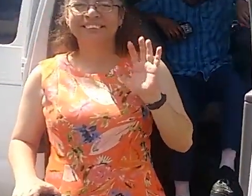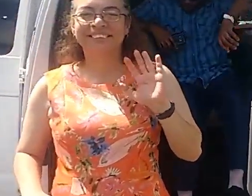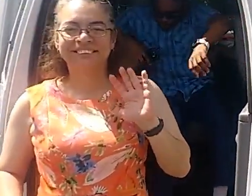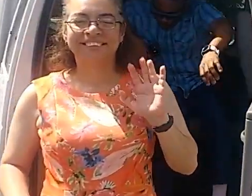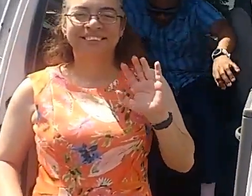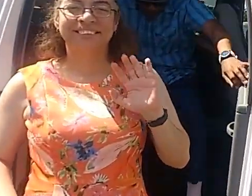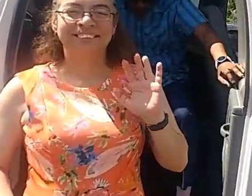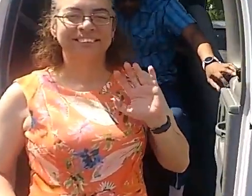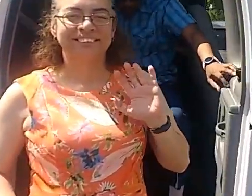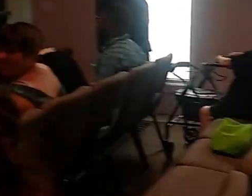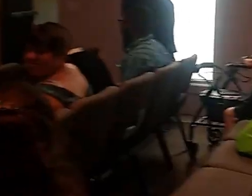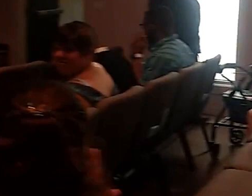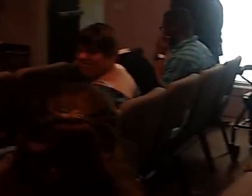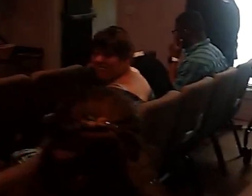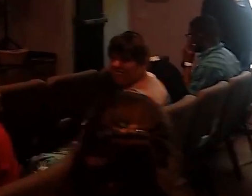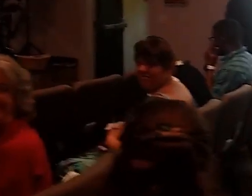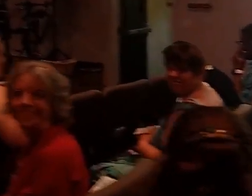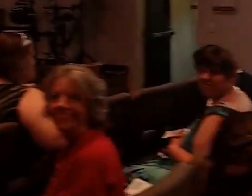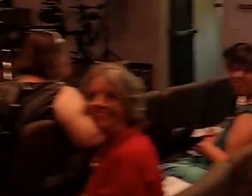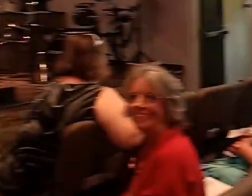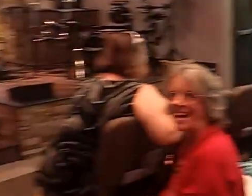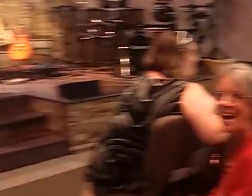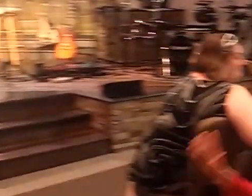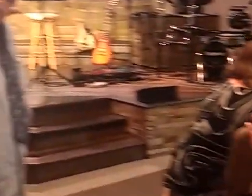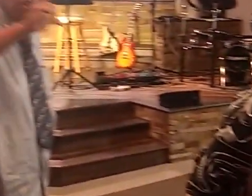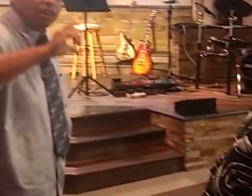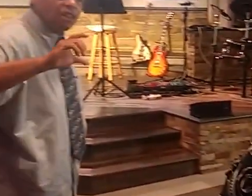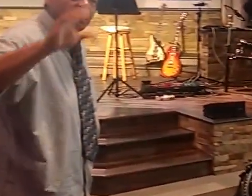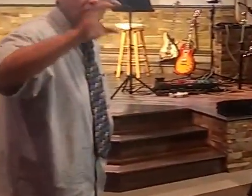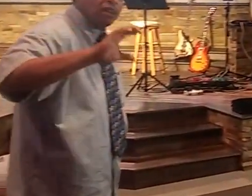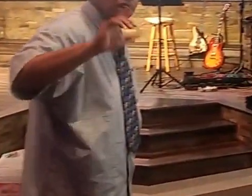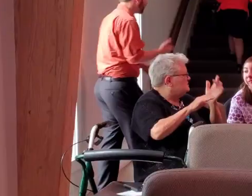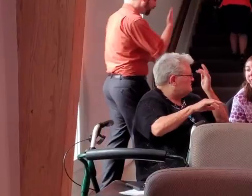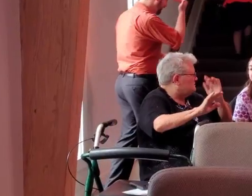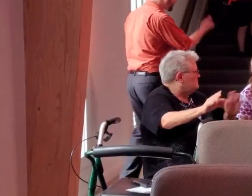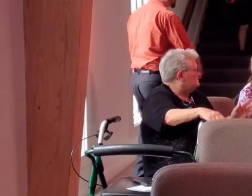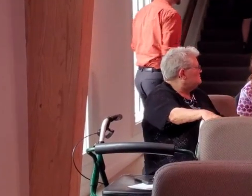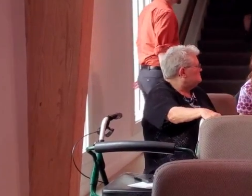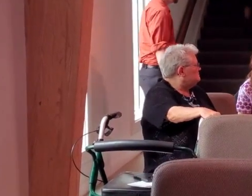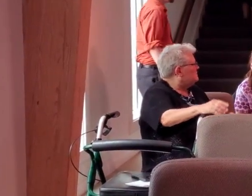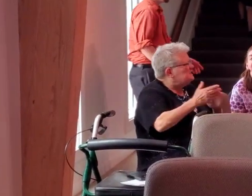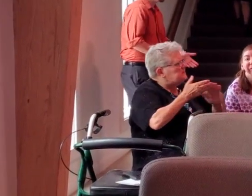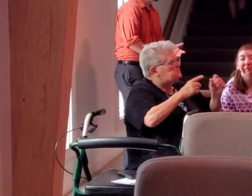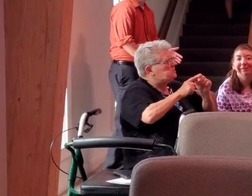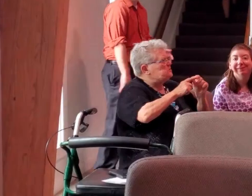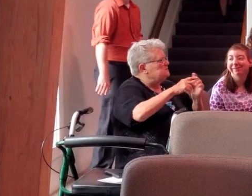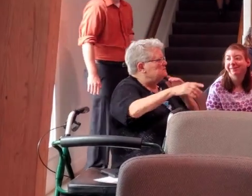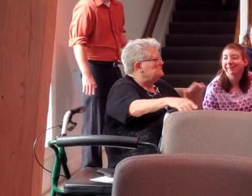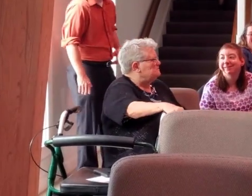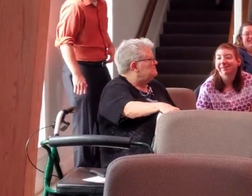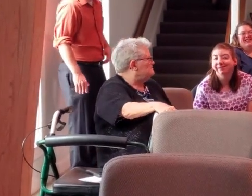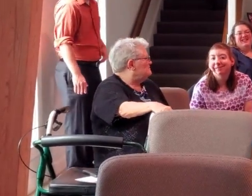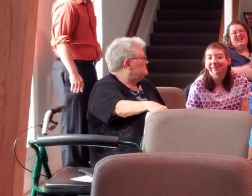Here we are, for you, God. Come and move in our hearts. We need you